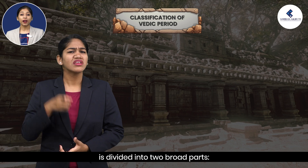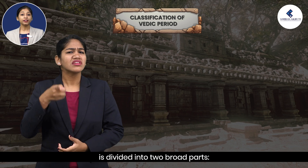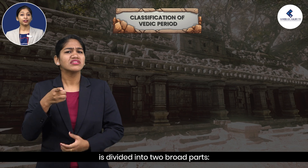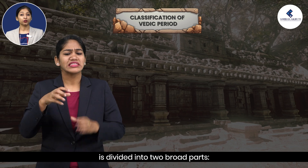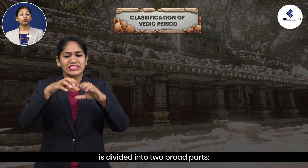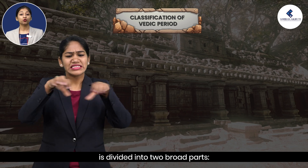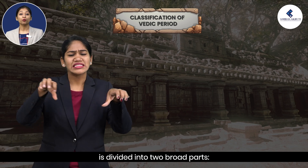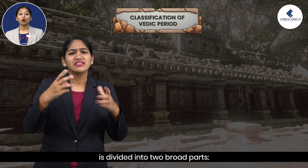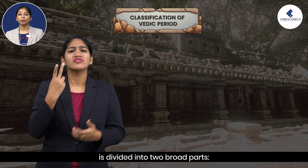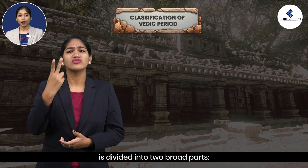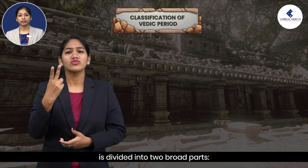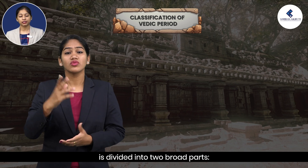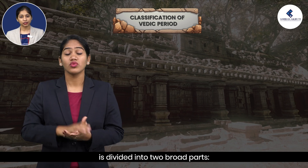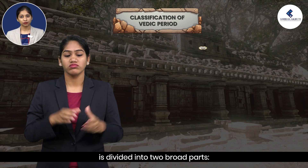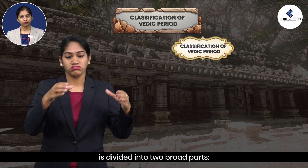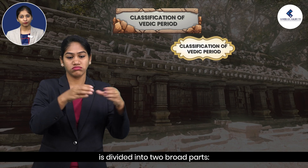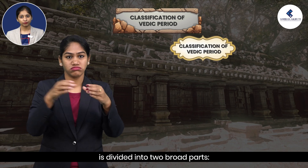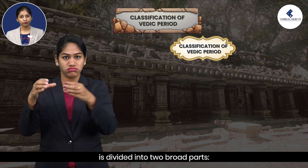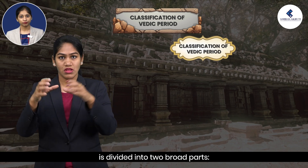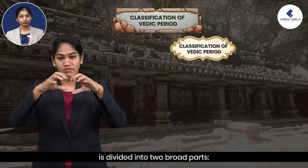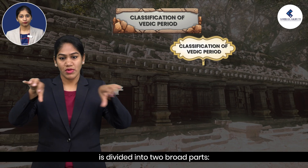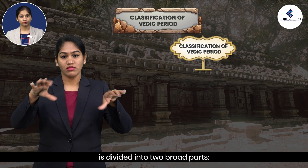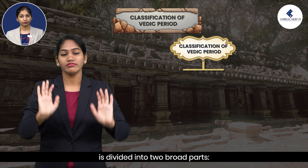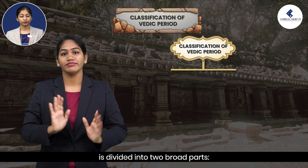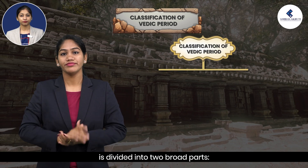is divided into two broad parts.